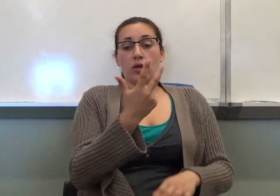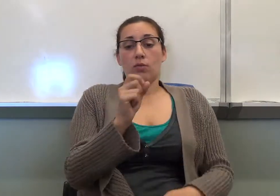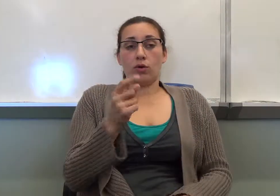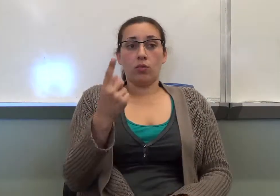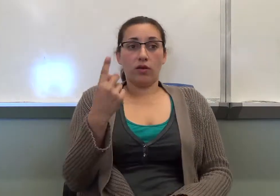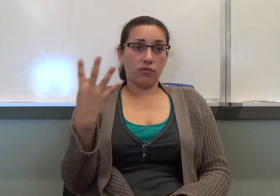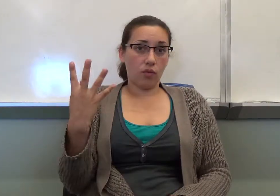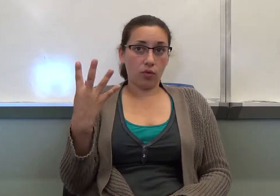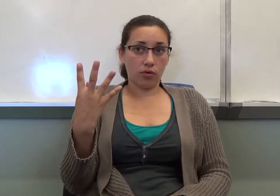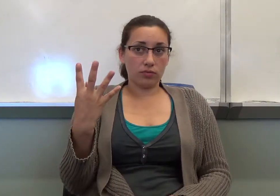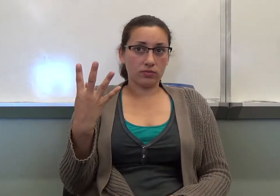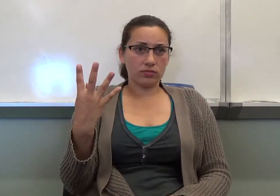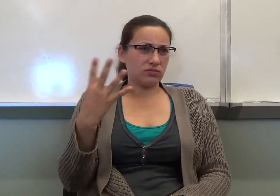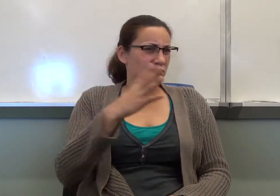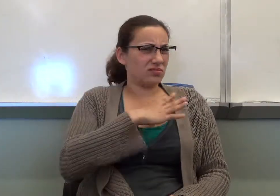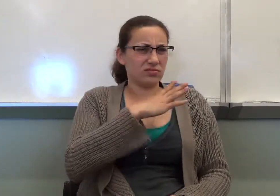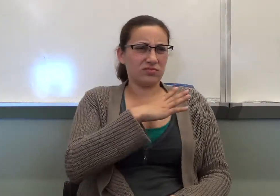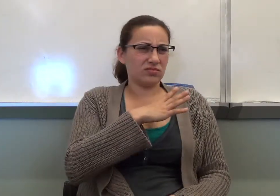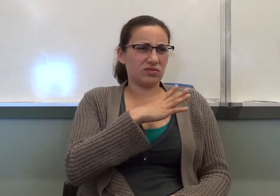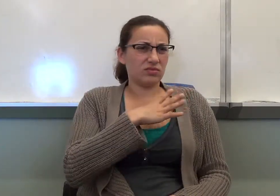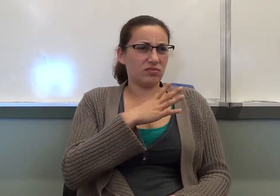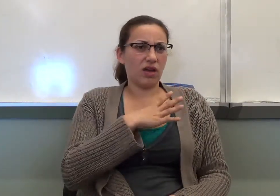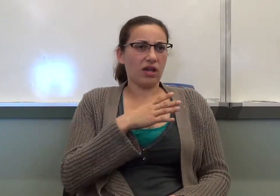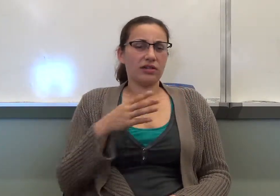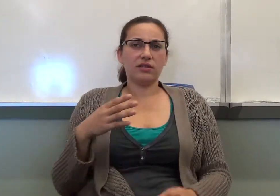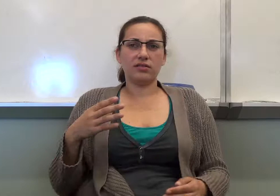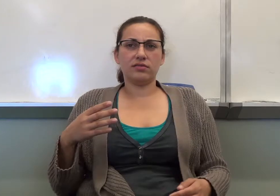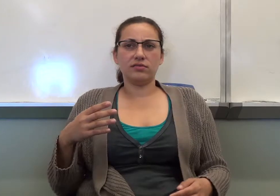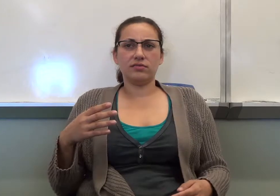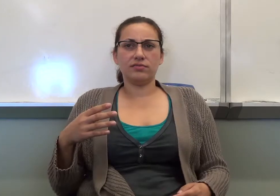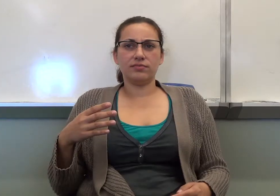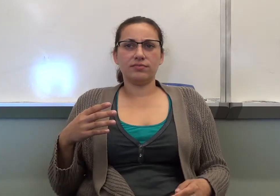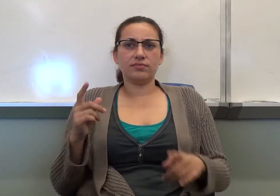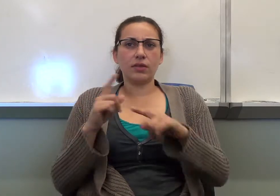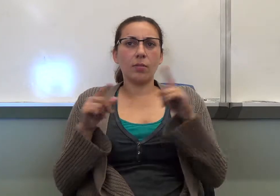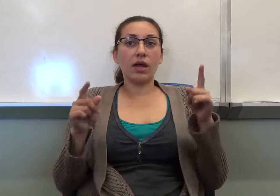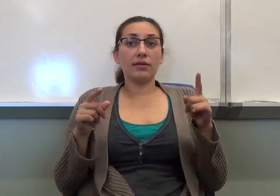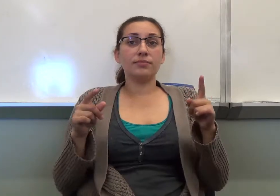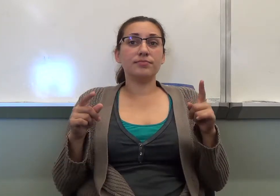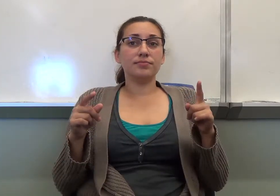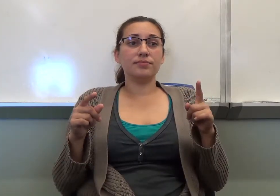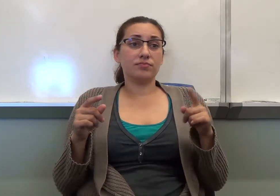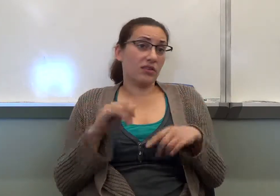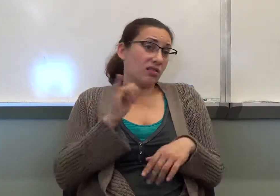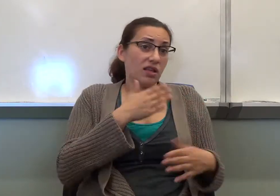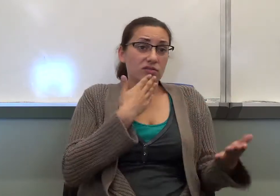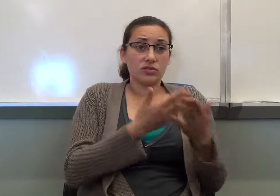it by less than 1,000th. And that's usually pretty good for most calculations,